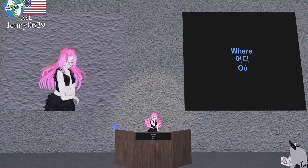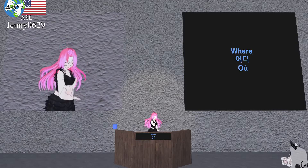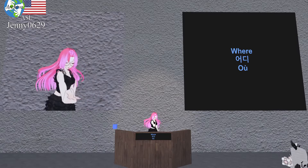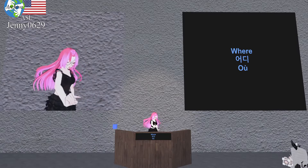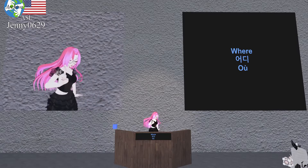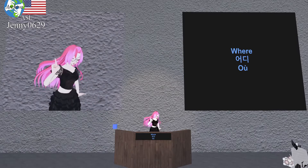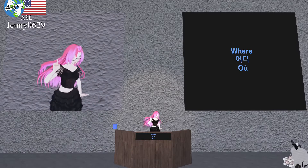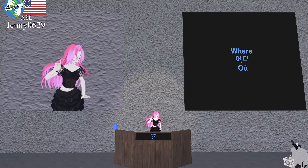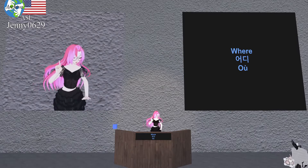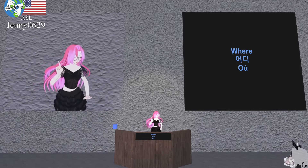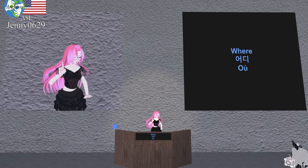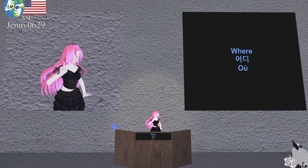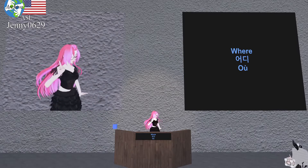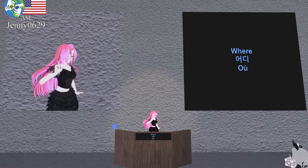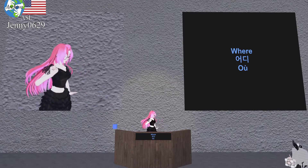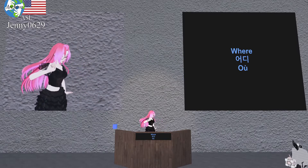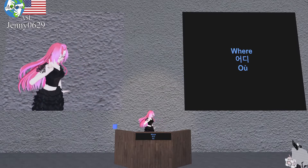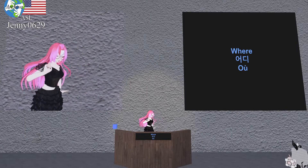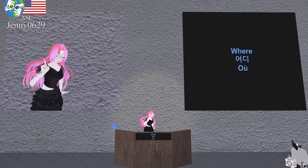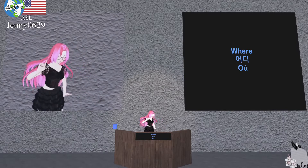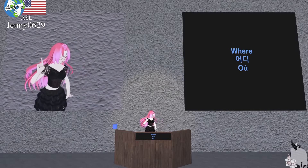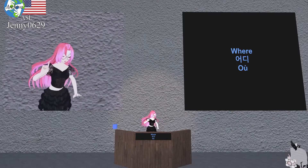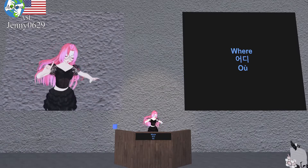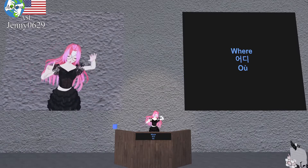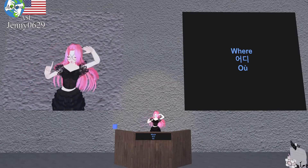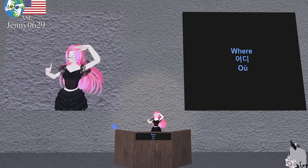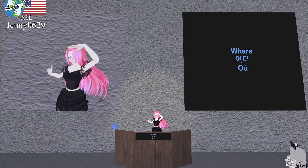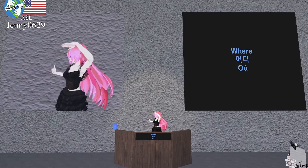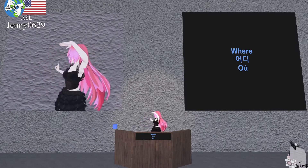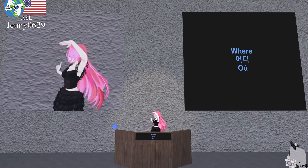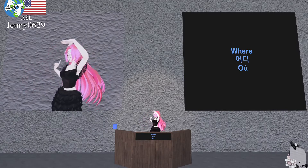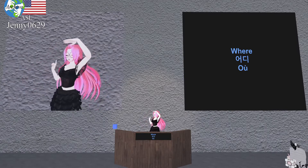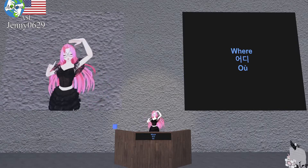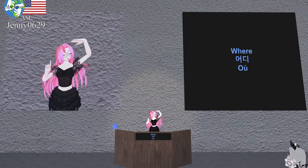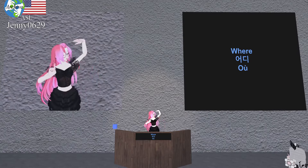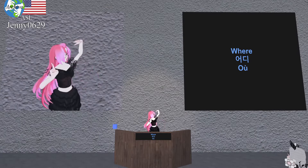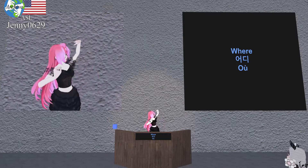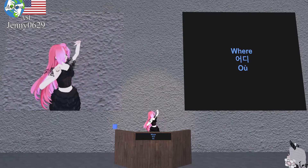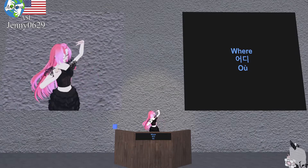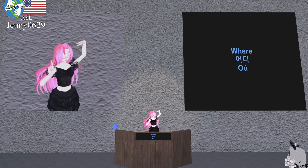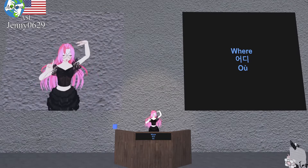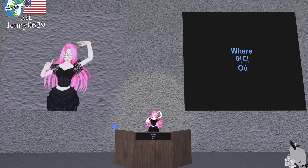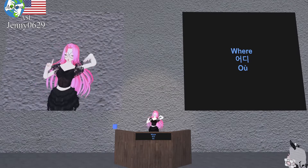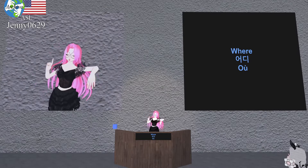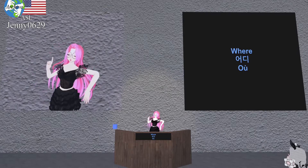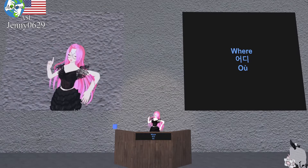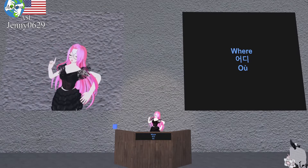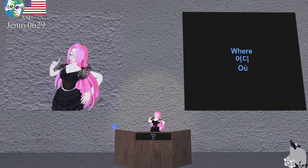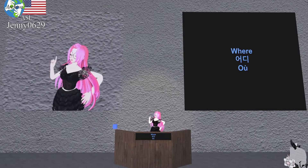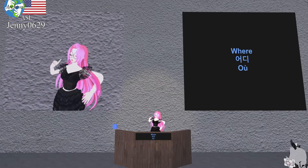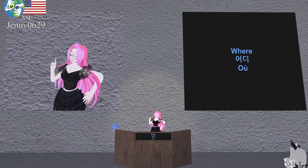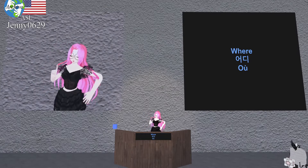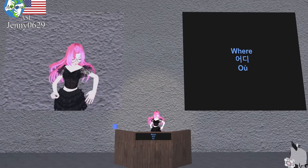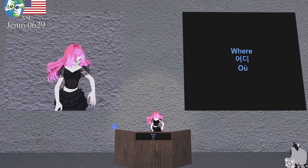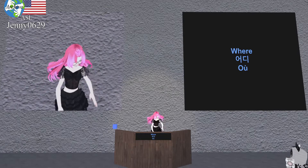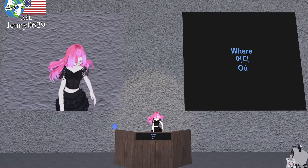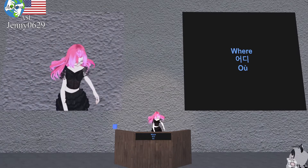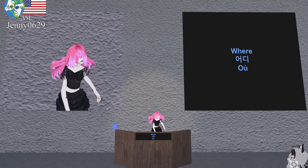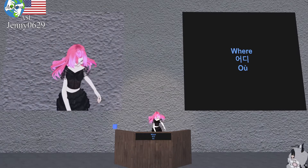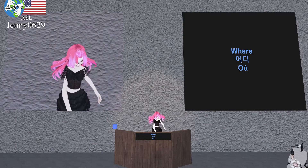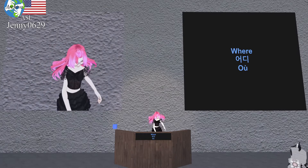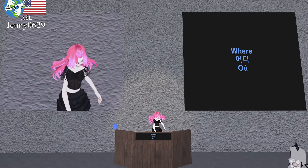like, no, but it's right next to your face, like this. Where? Maybe you're looking around like this. Where is it? I don't